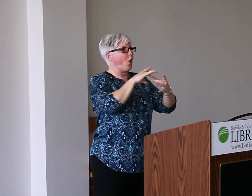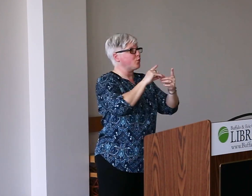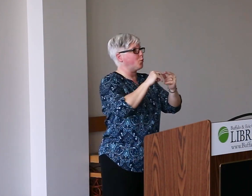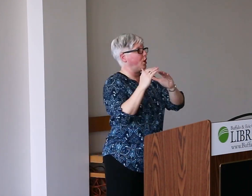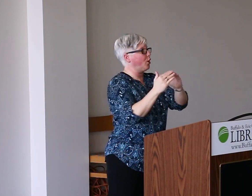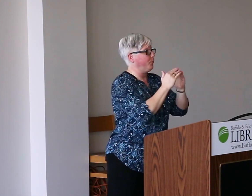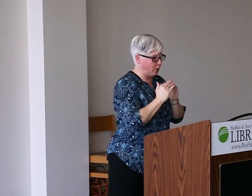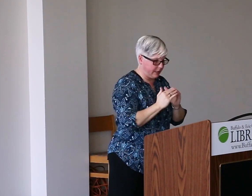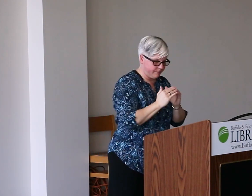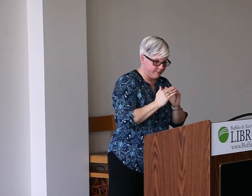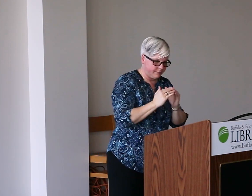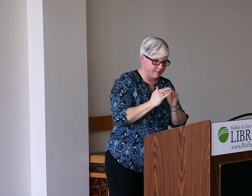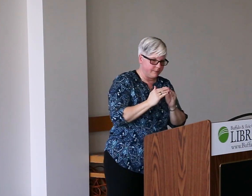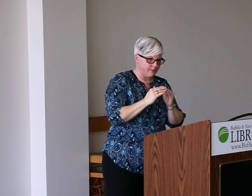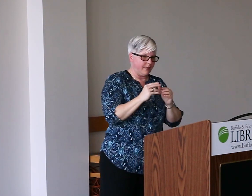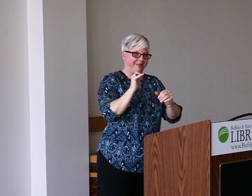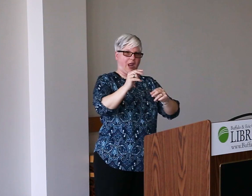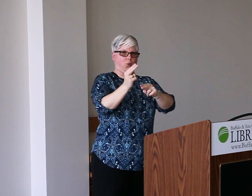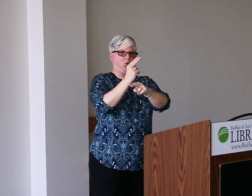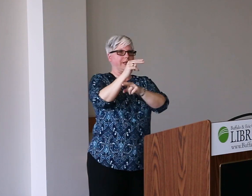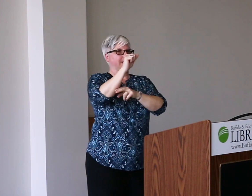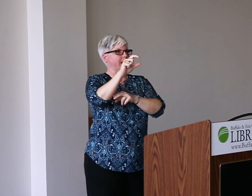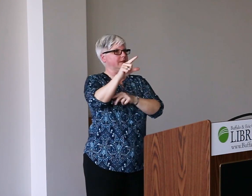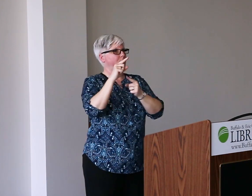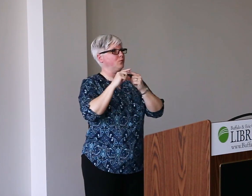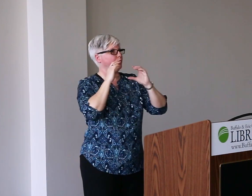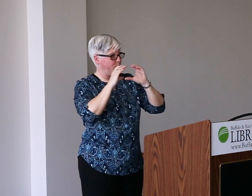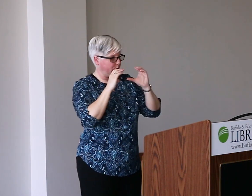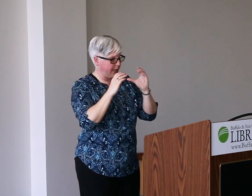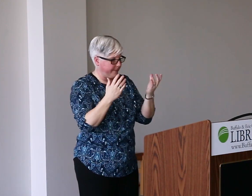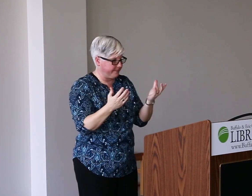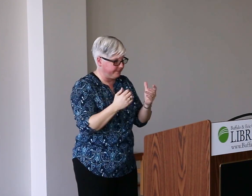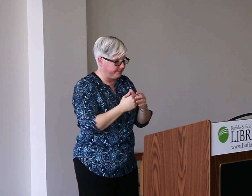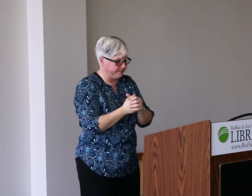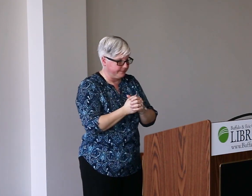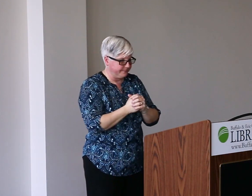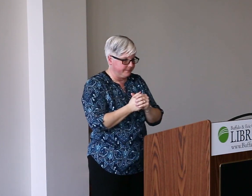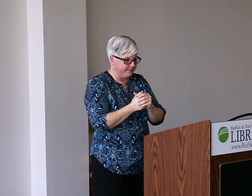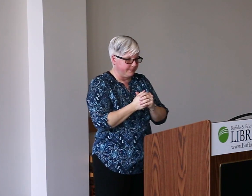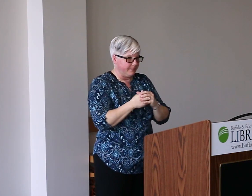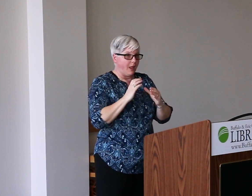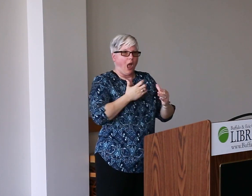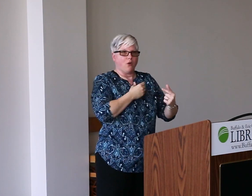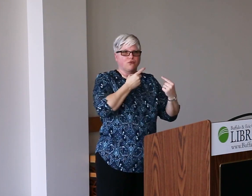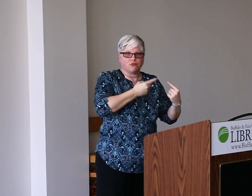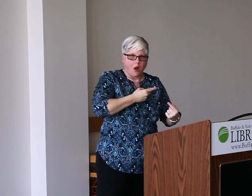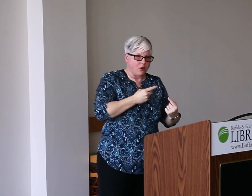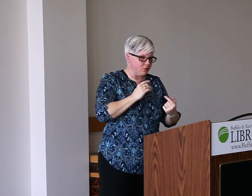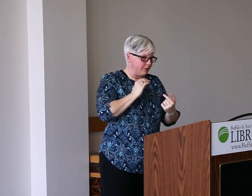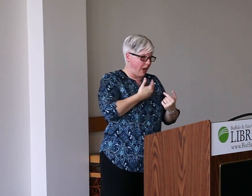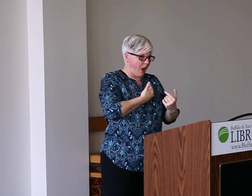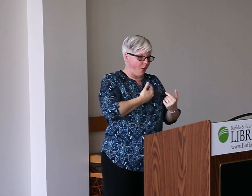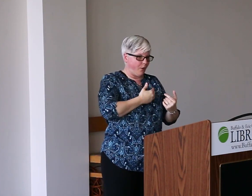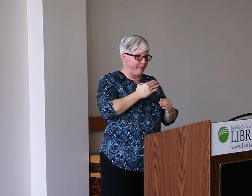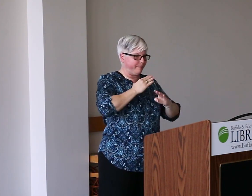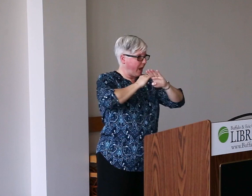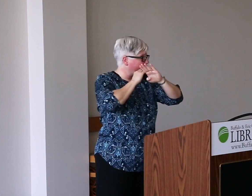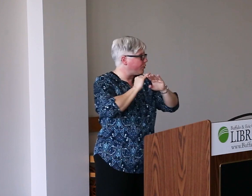I felt like I belonged to a community. They used ASL to communicate. Our struggles,